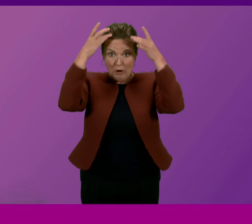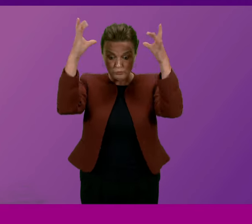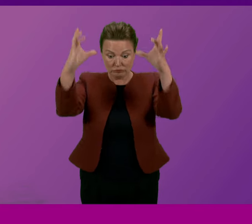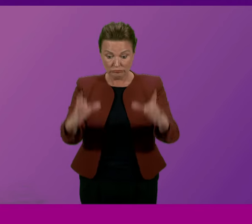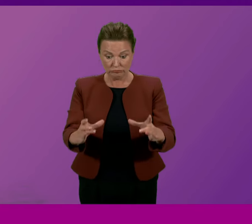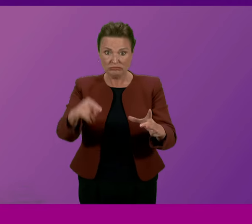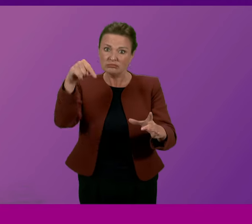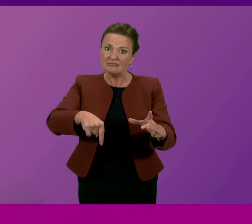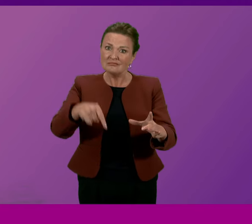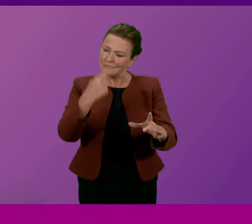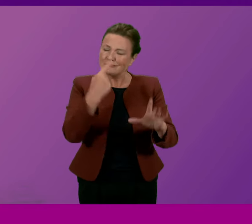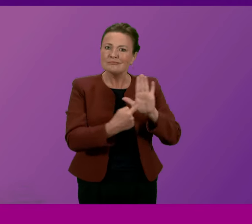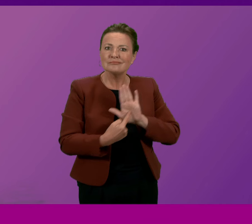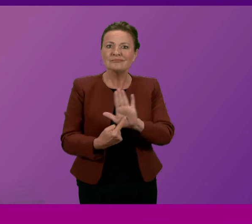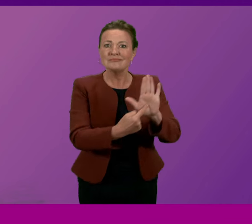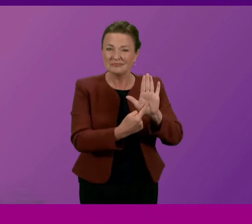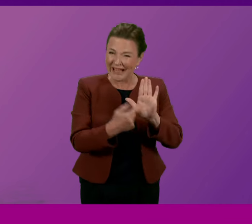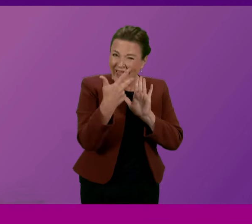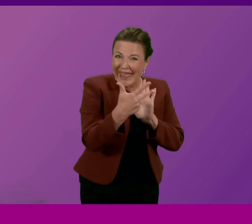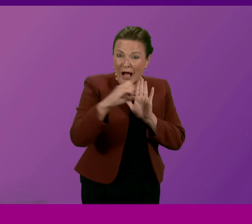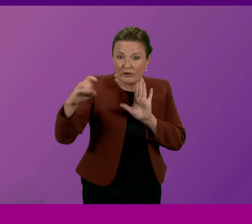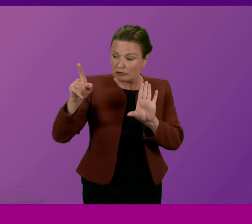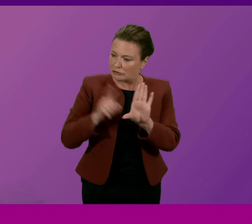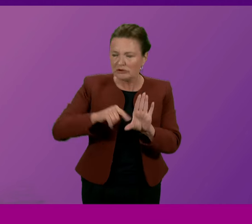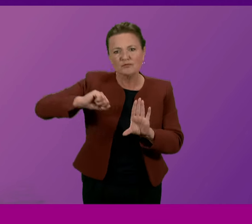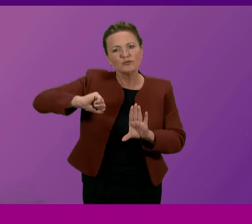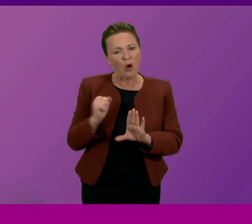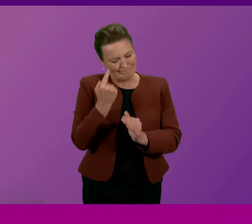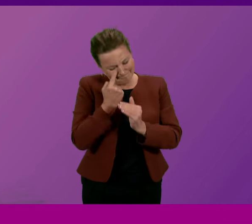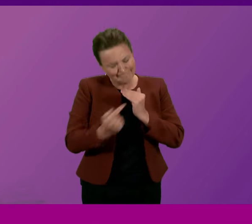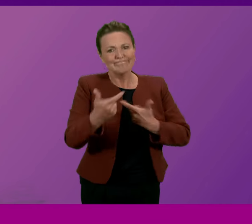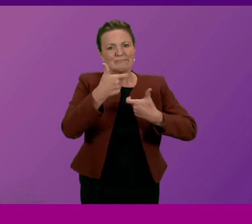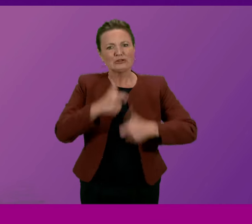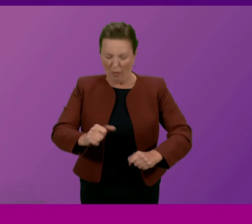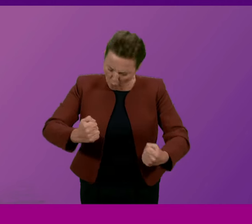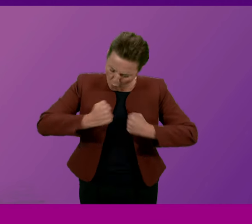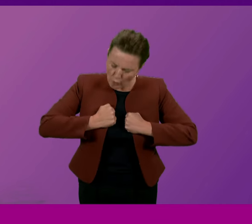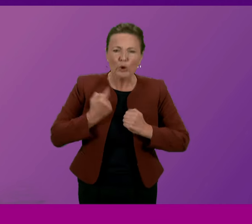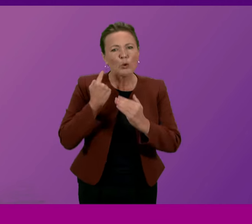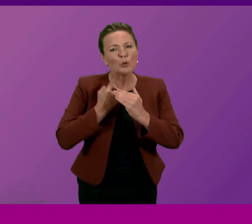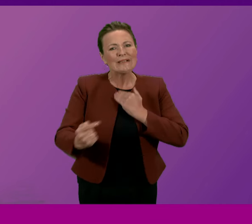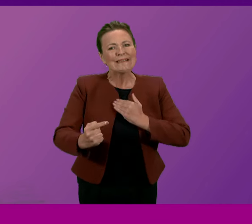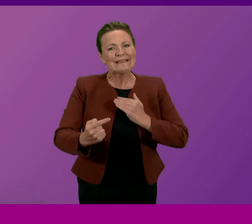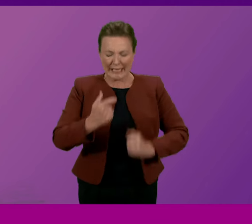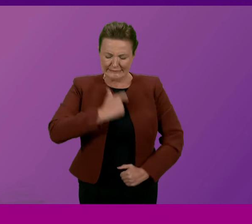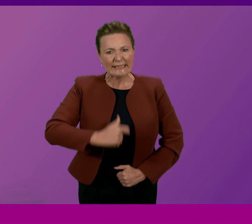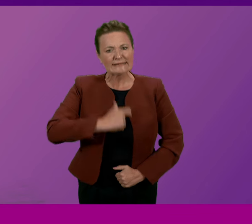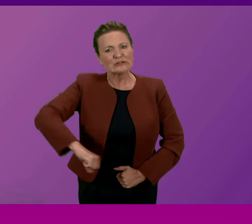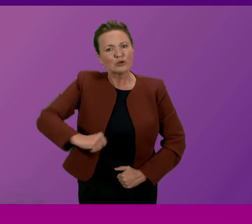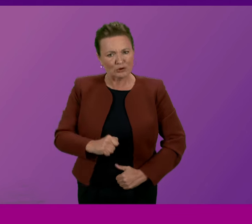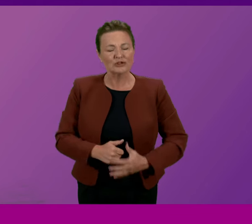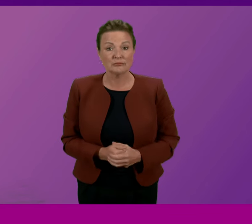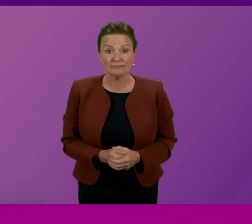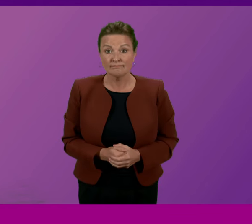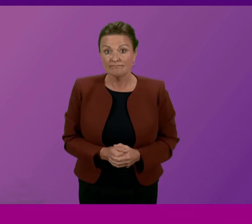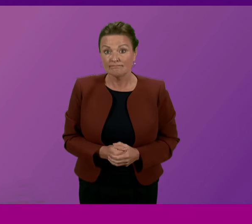of over 800 years of our nationhood, a symbol of the distinctive identity of Scotland. Almost